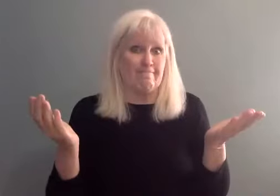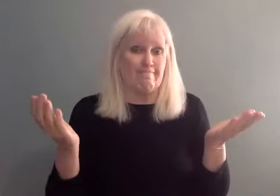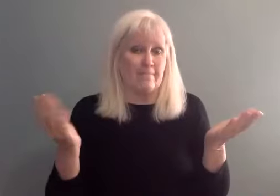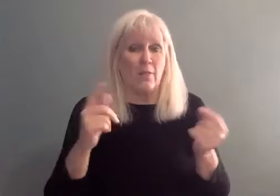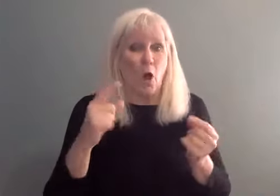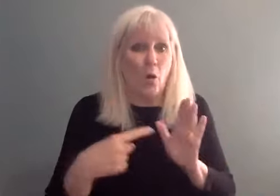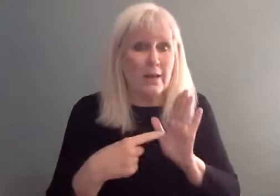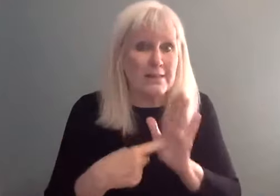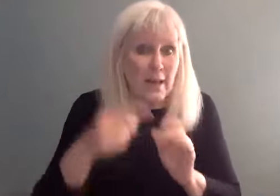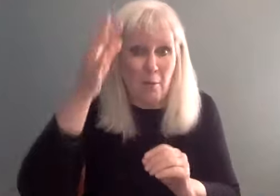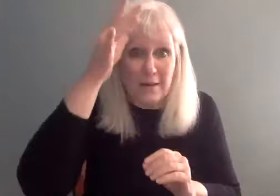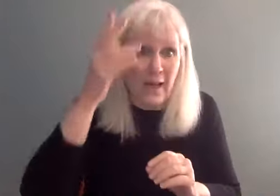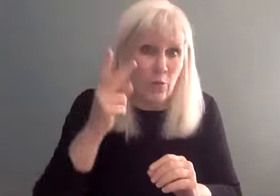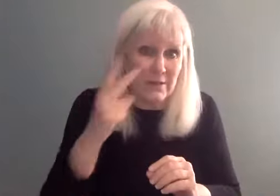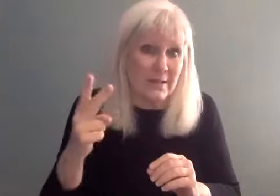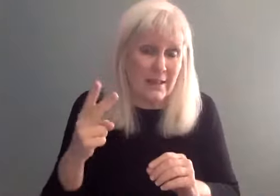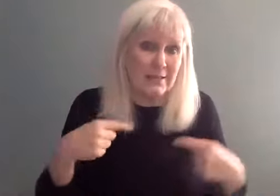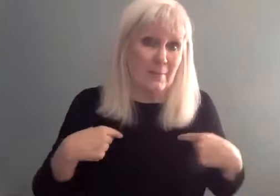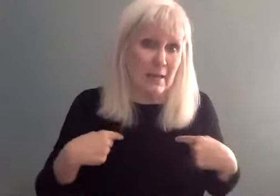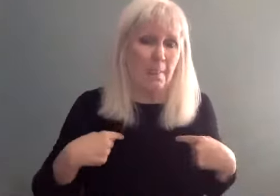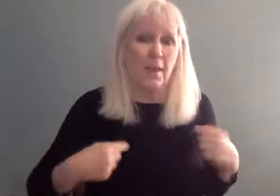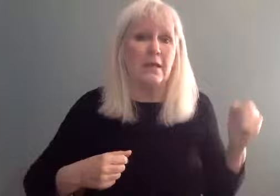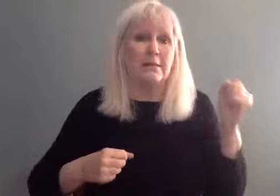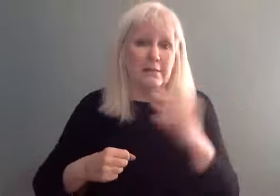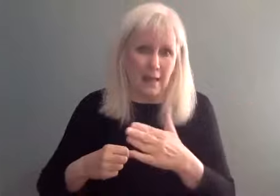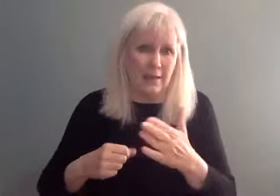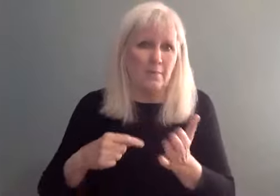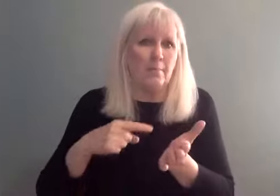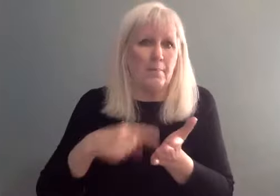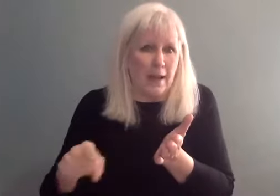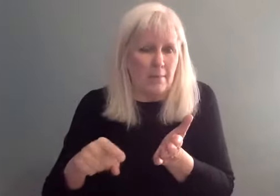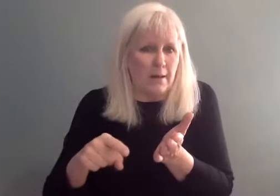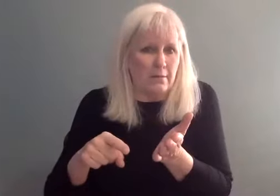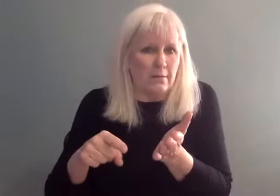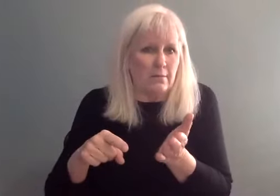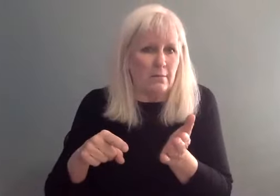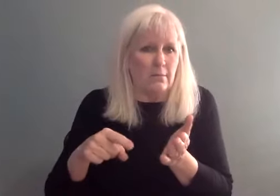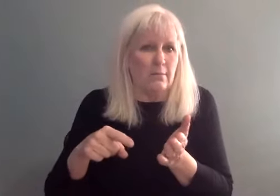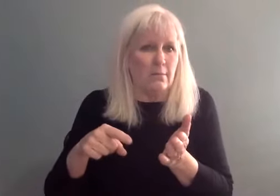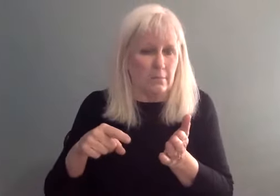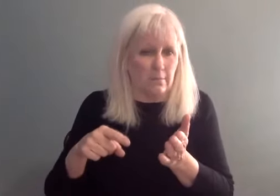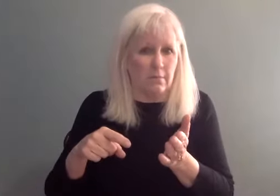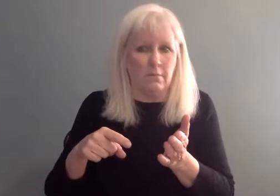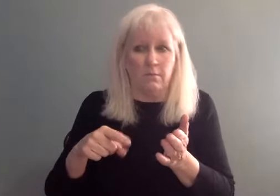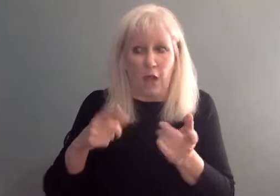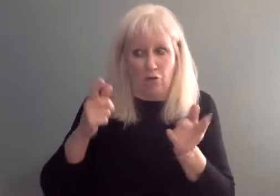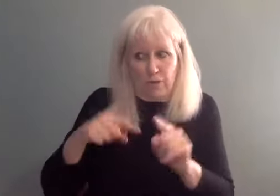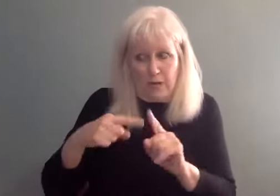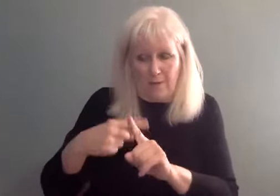your dad will ever see. So send him the payment terms. He appreciated it. And he said, okay, that's good. Be on time. Bill and Bob are